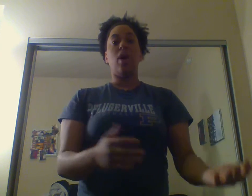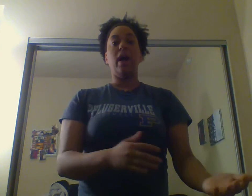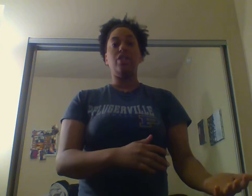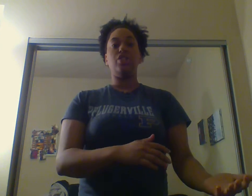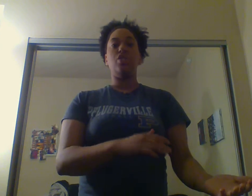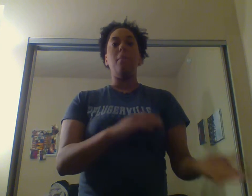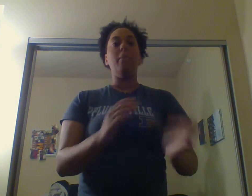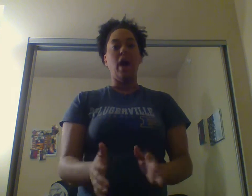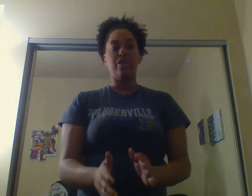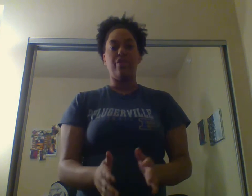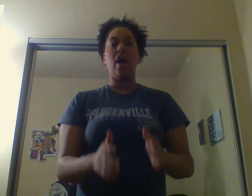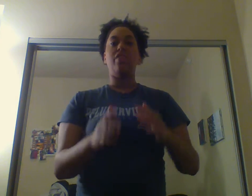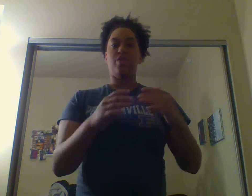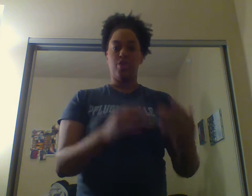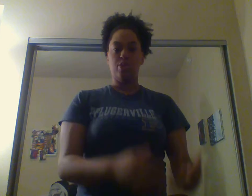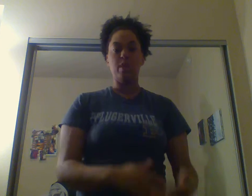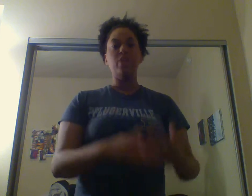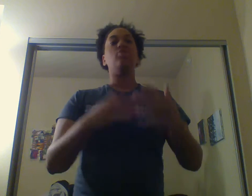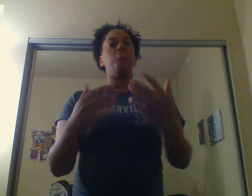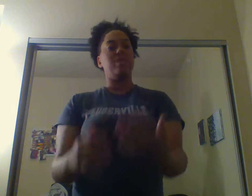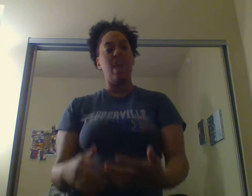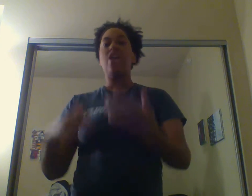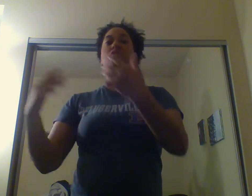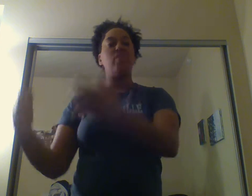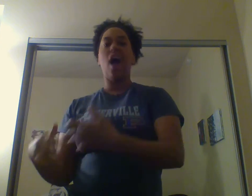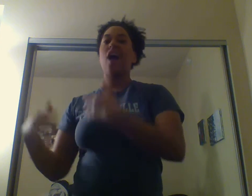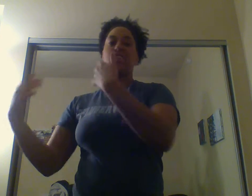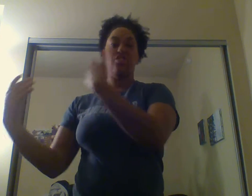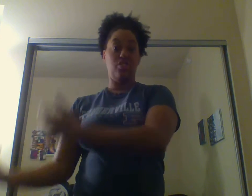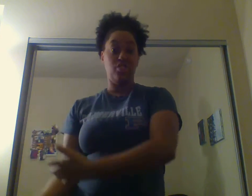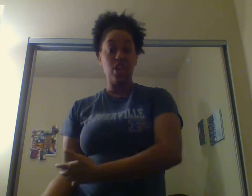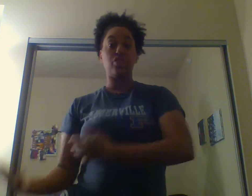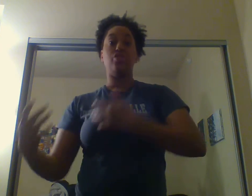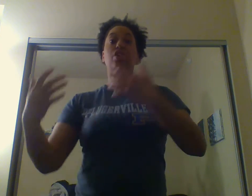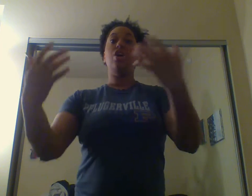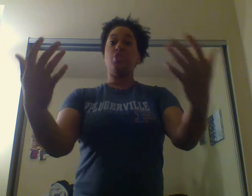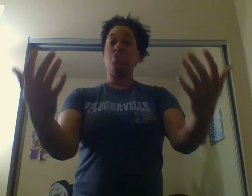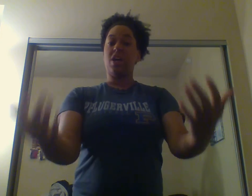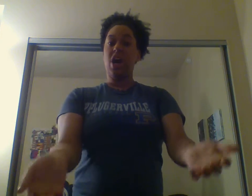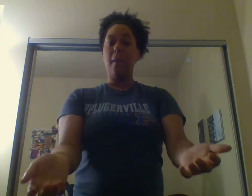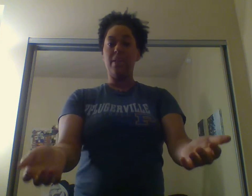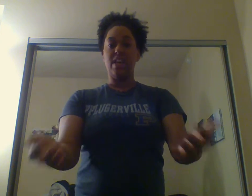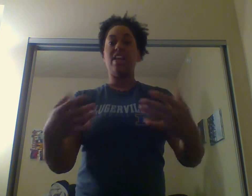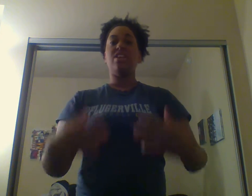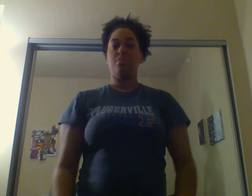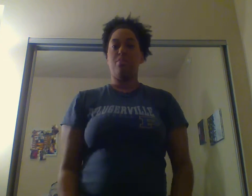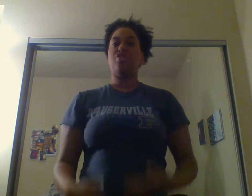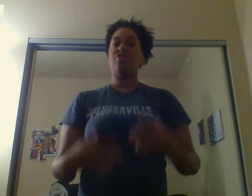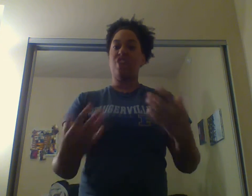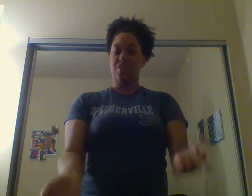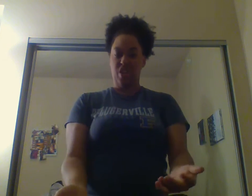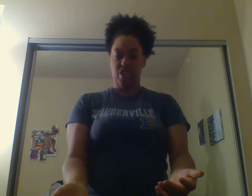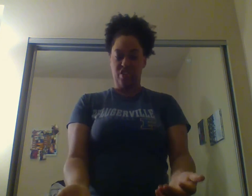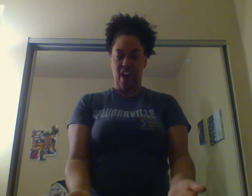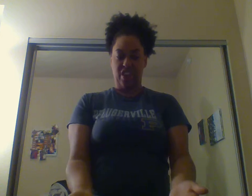try to modify their speech, behavior, actions, and gestures to accommodate the person that they're interacting